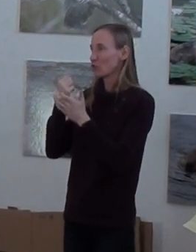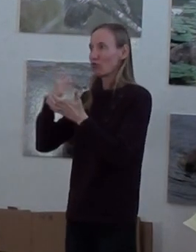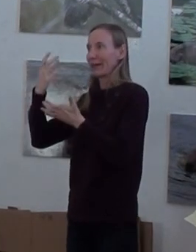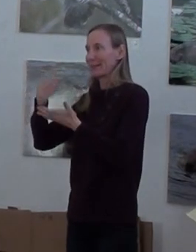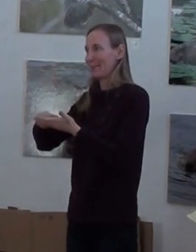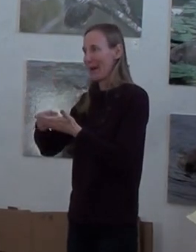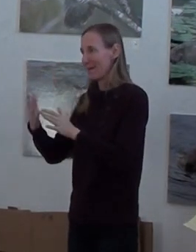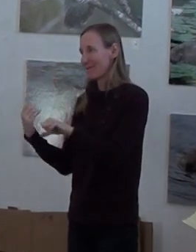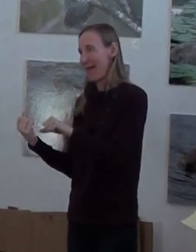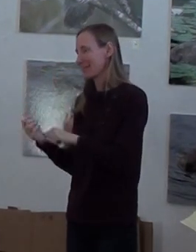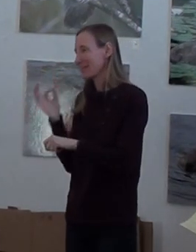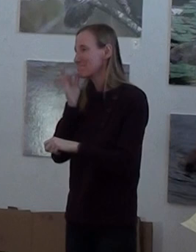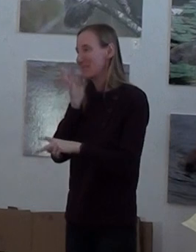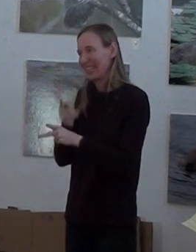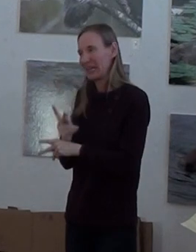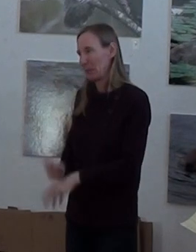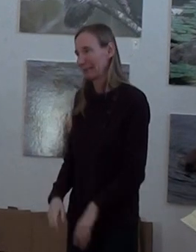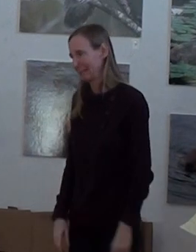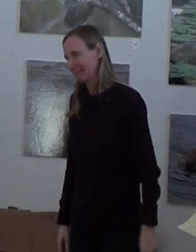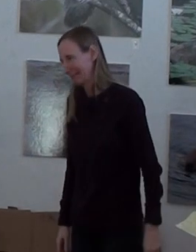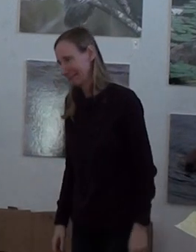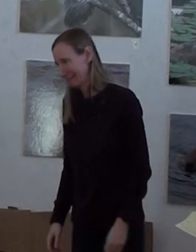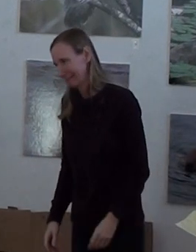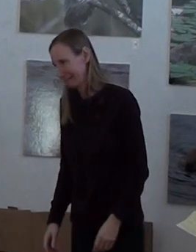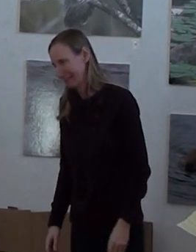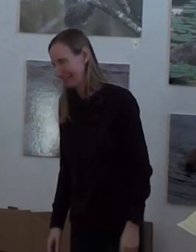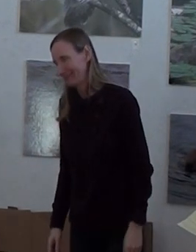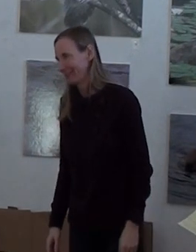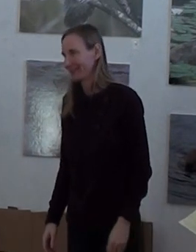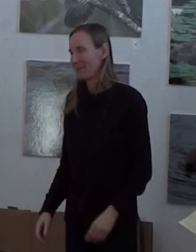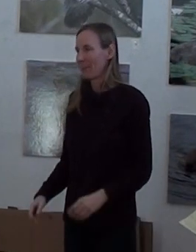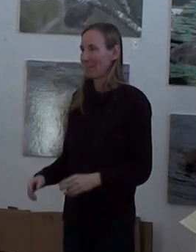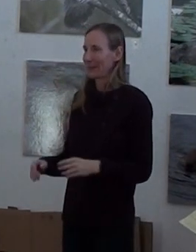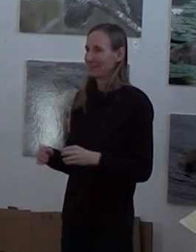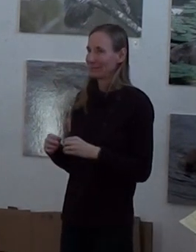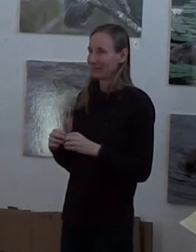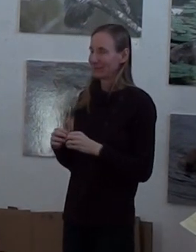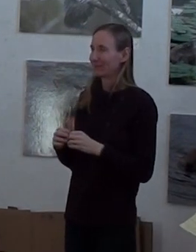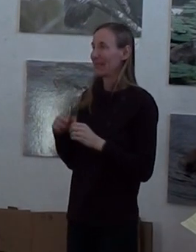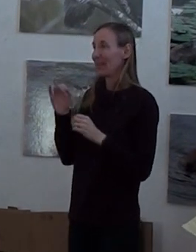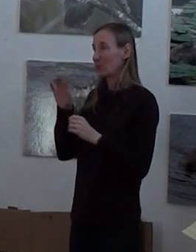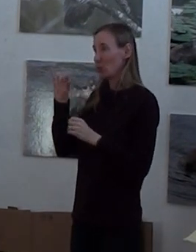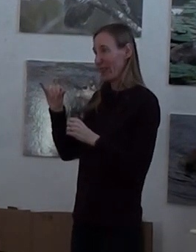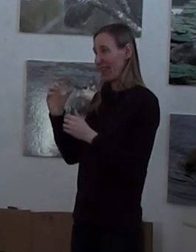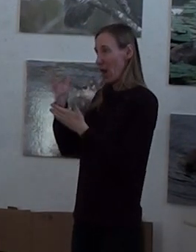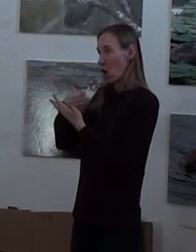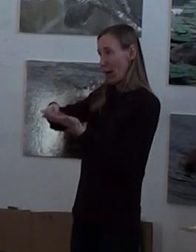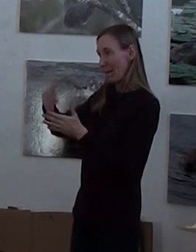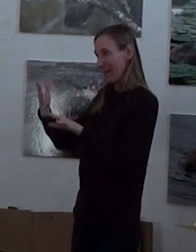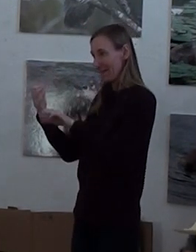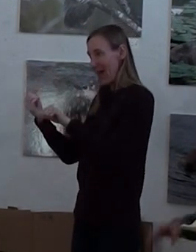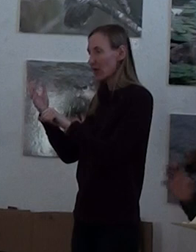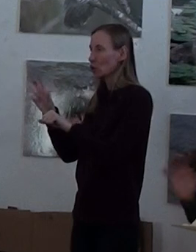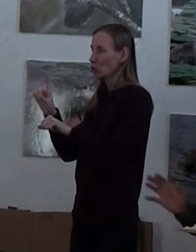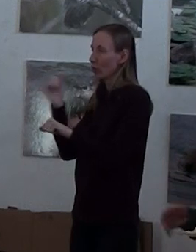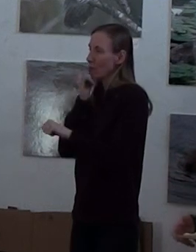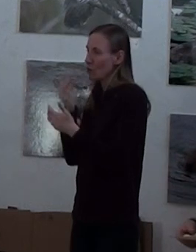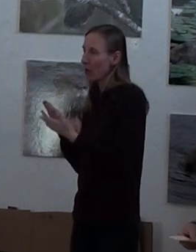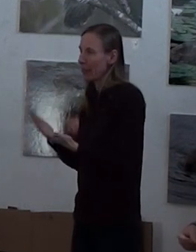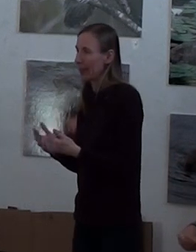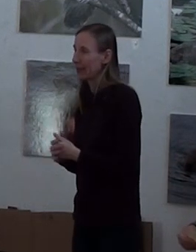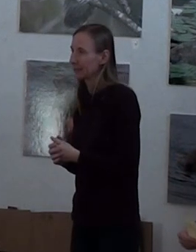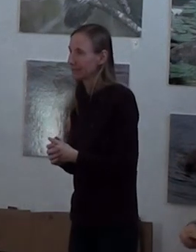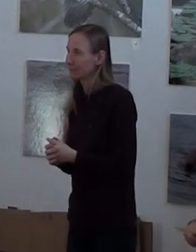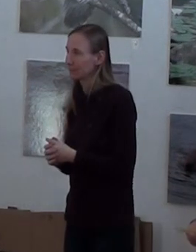want the real quick turnaround on my money. Well, if you're doing that with bees, then you're doing the wrong thing. You know, or you're going to be, you'll be